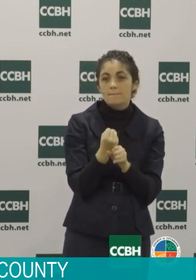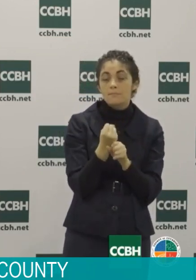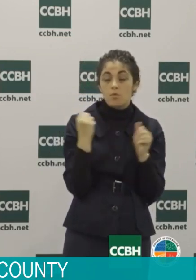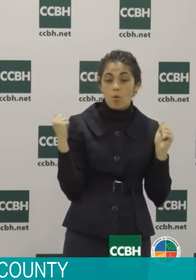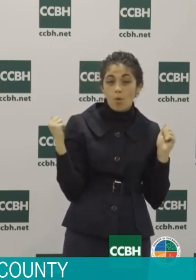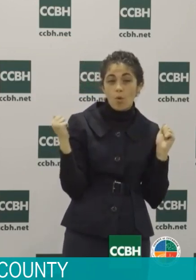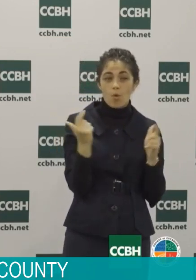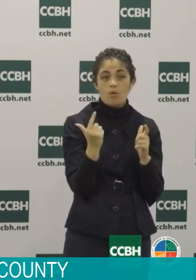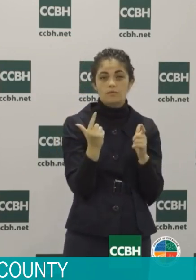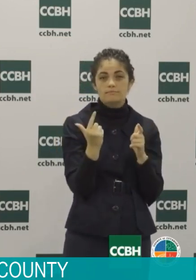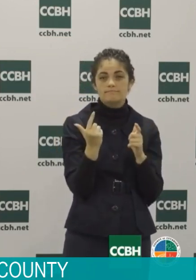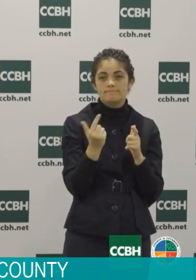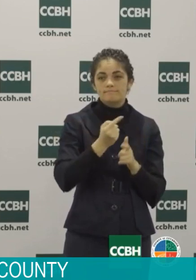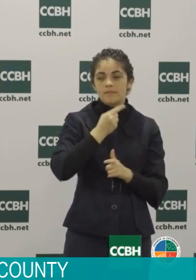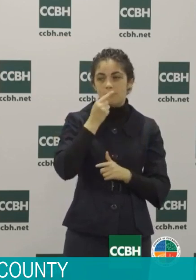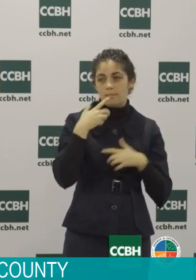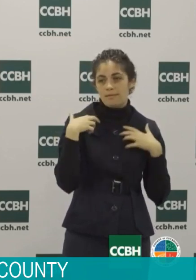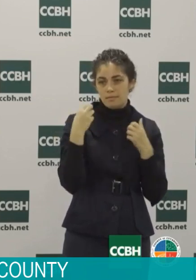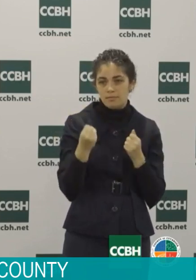all.